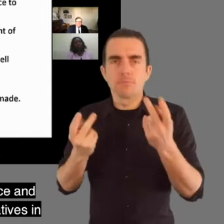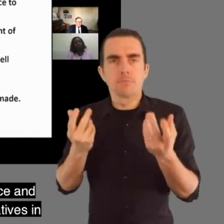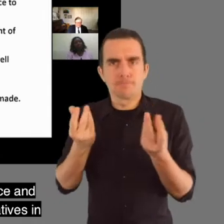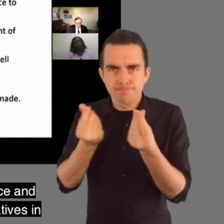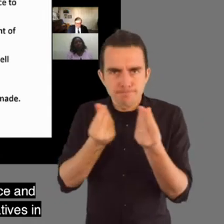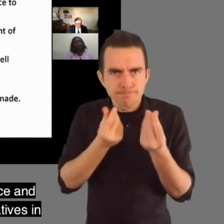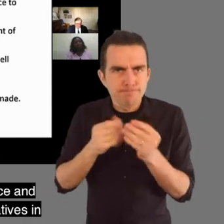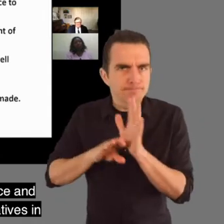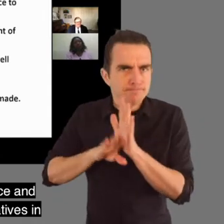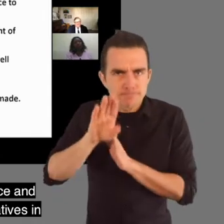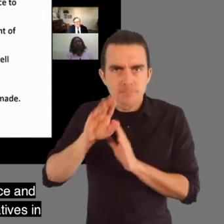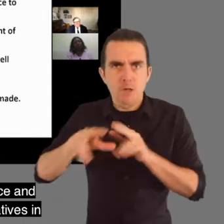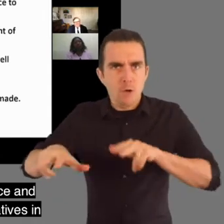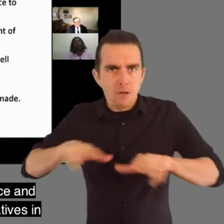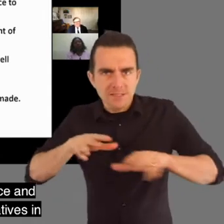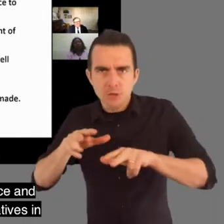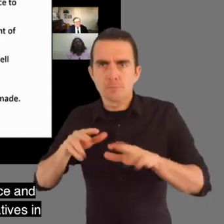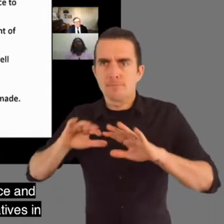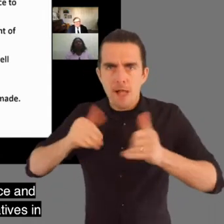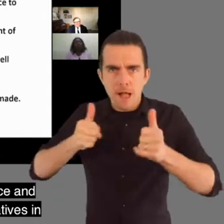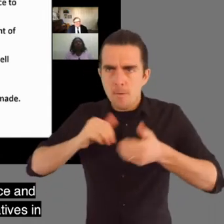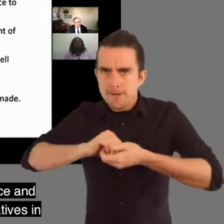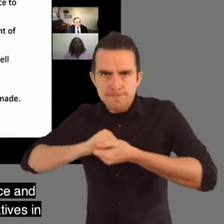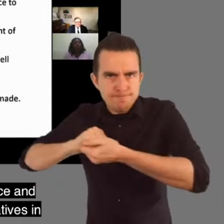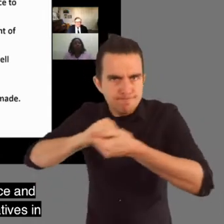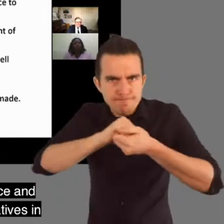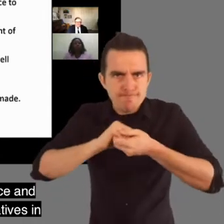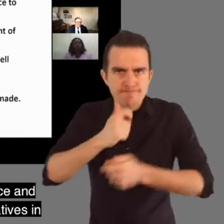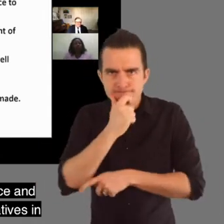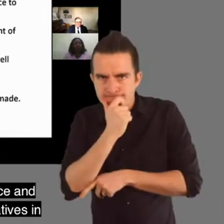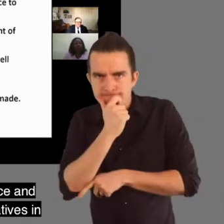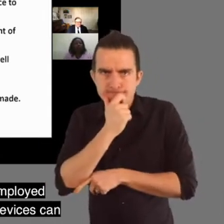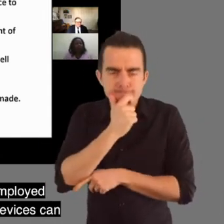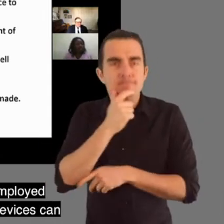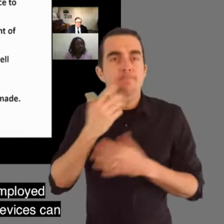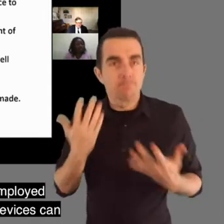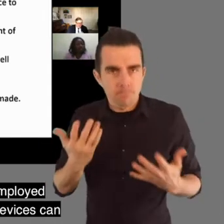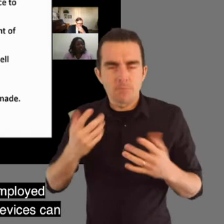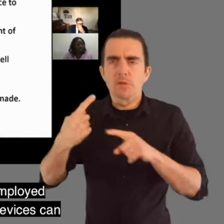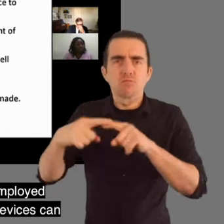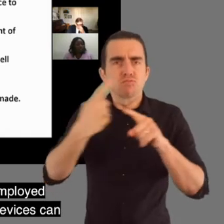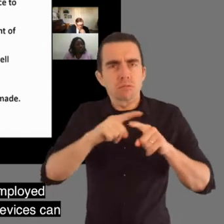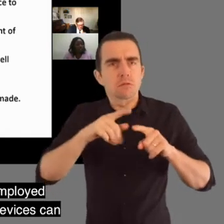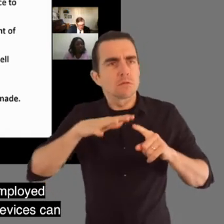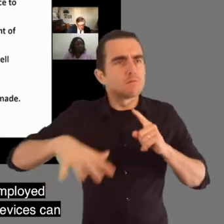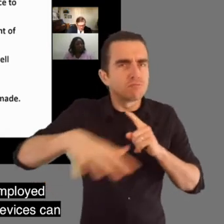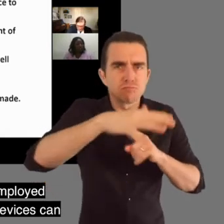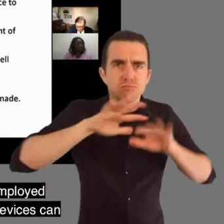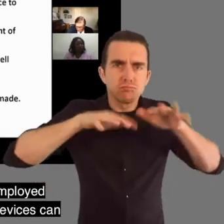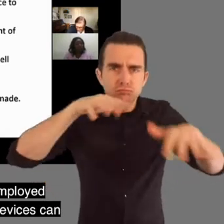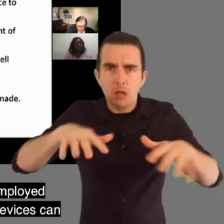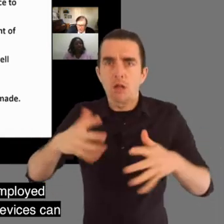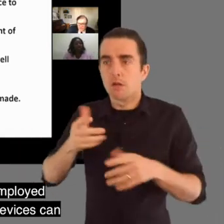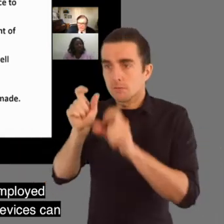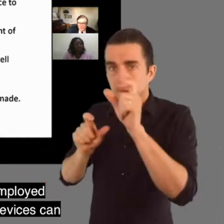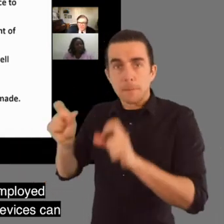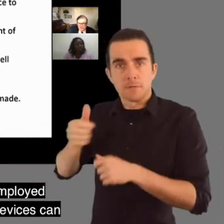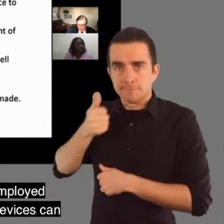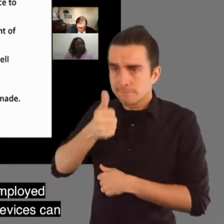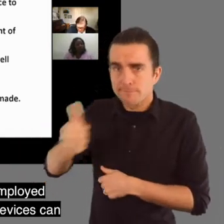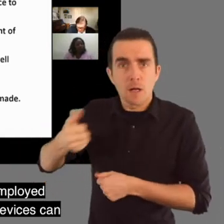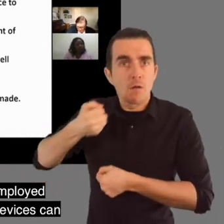microfinance and organizations like in cooperatives in agriculture and other self-employed